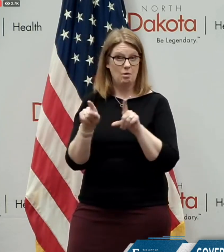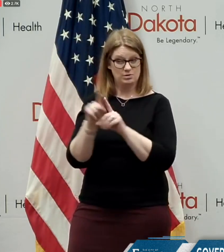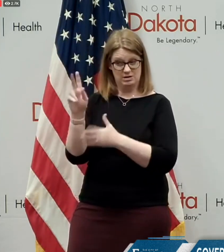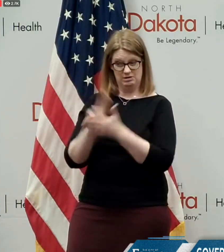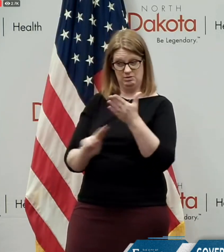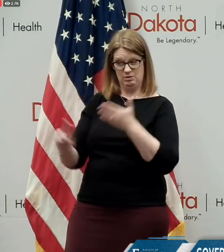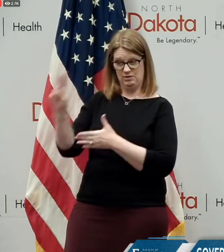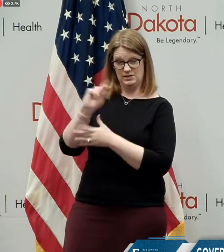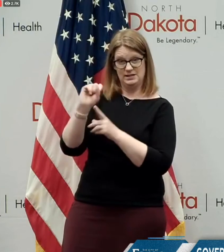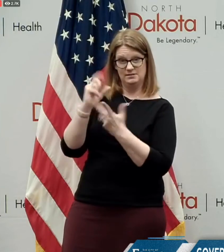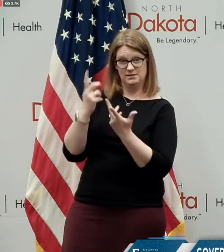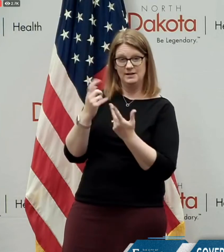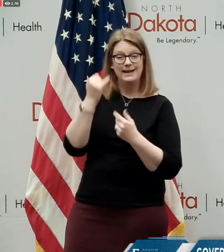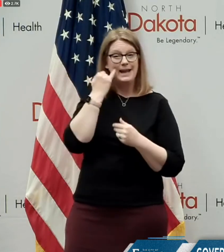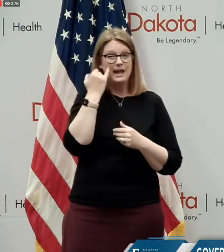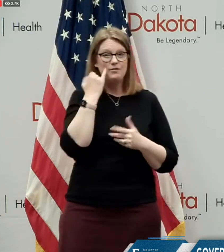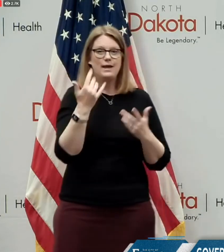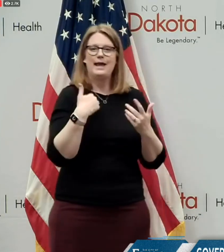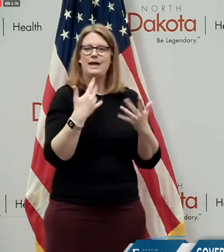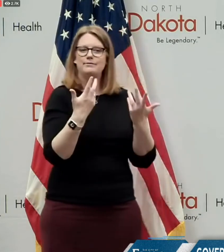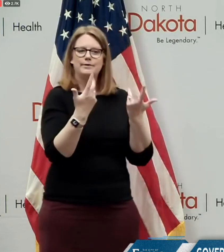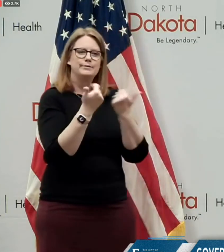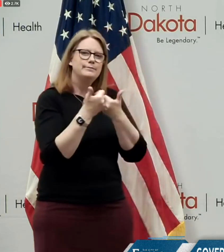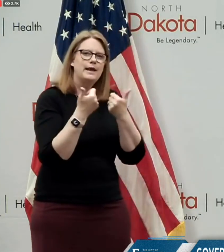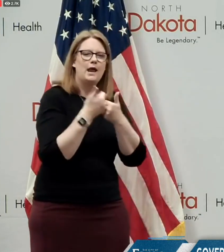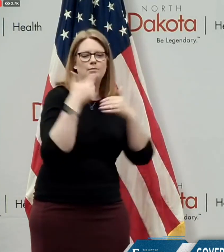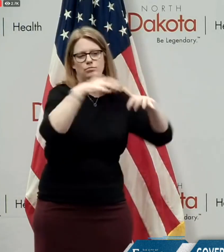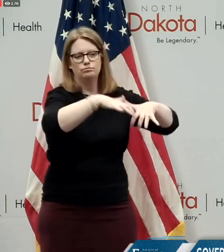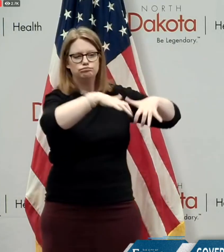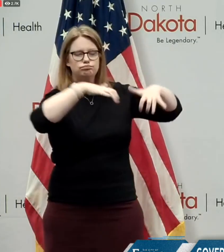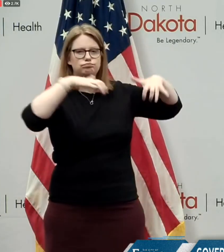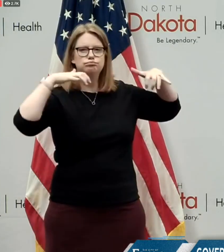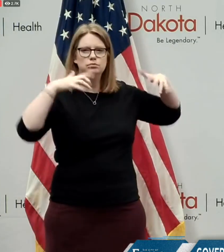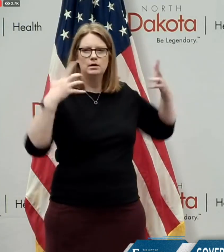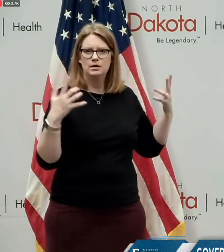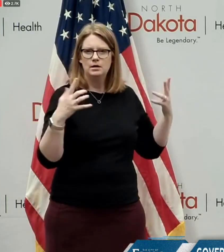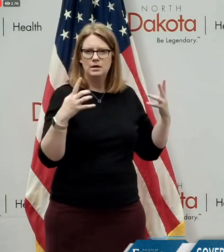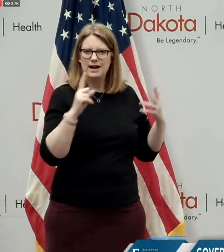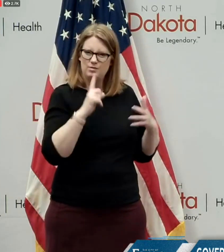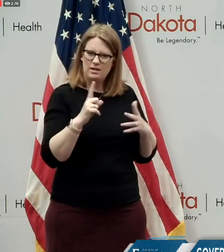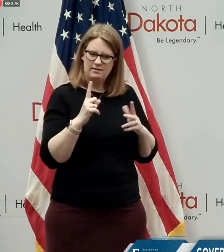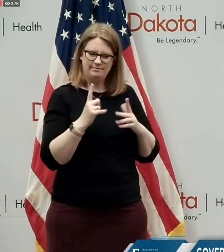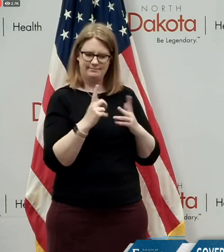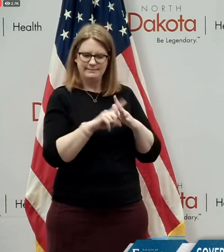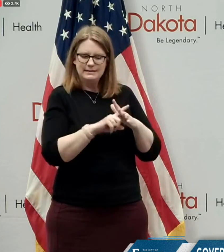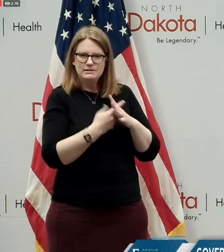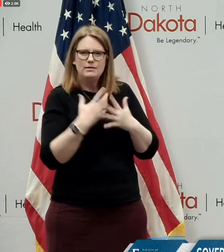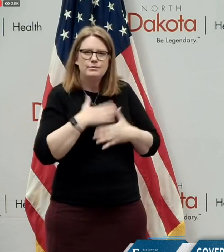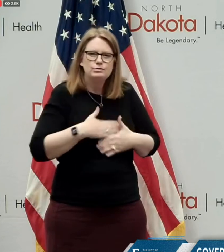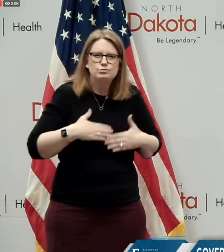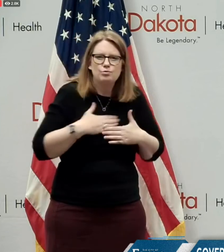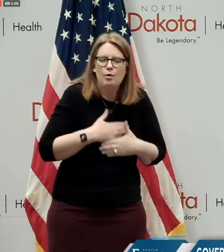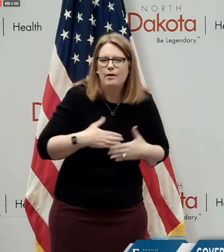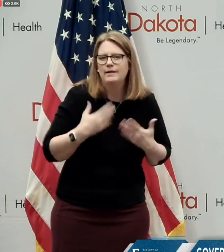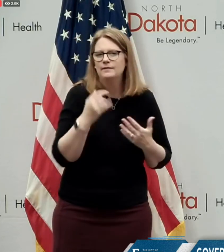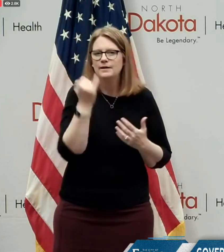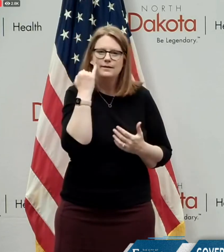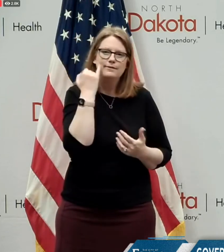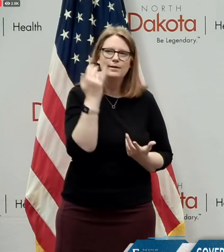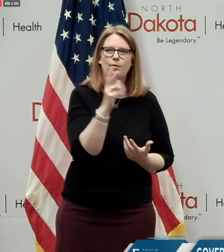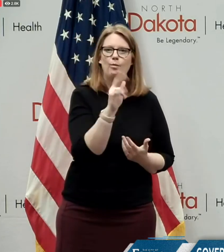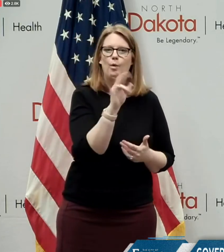if we are going to fill stadiums and get back to enjoying the activities, whether it's rodeo or football or